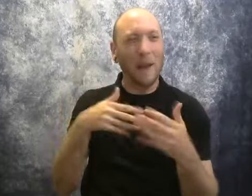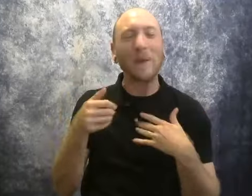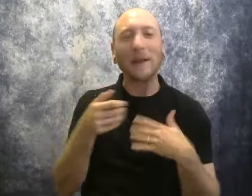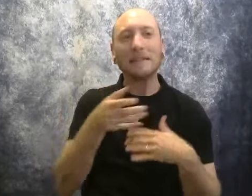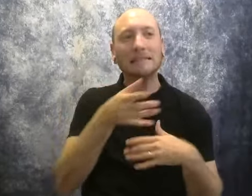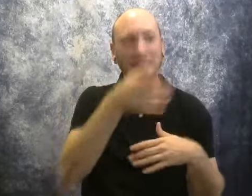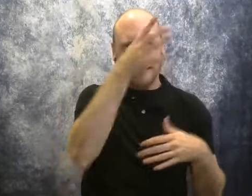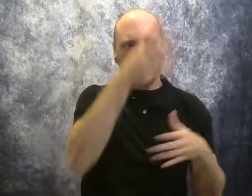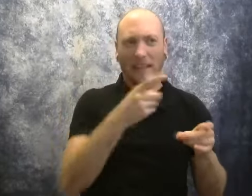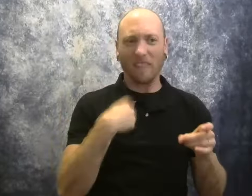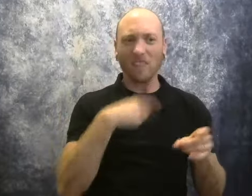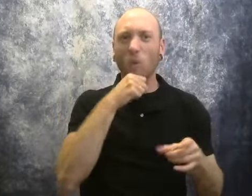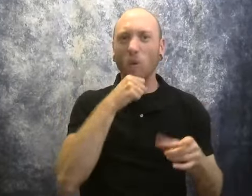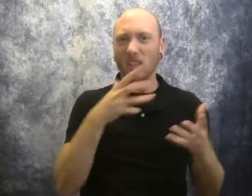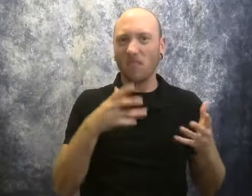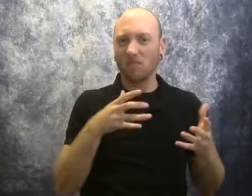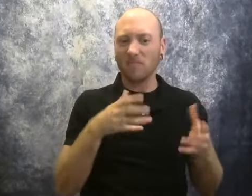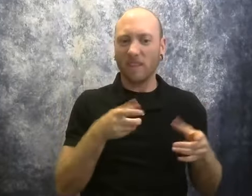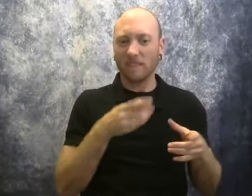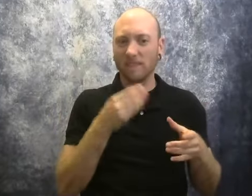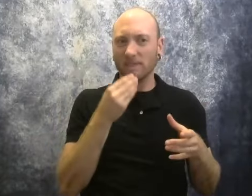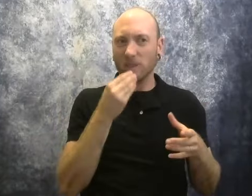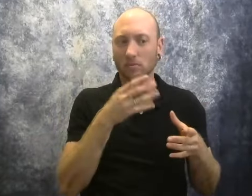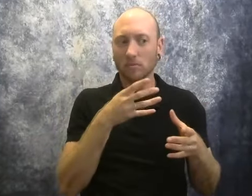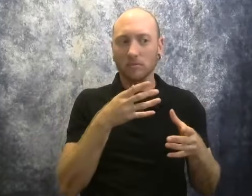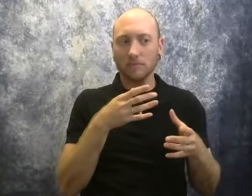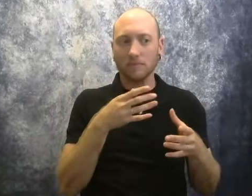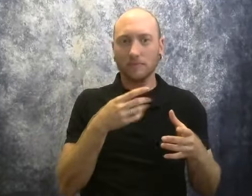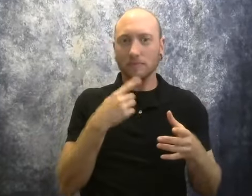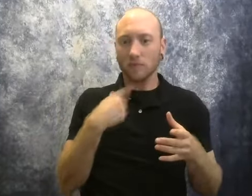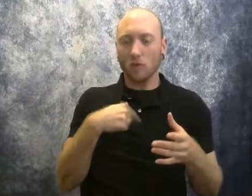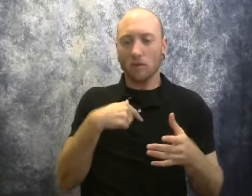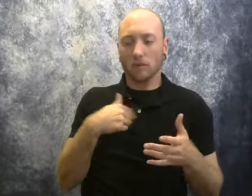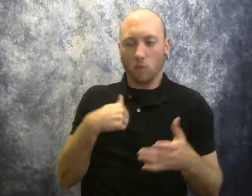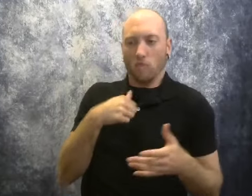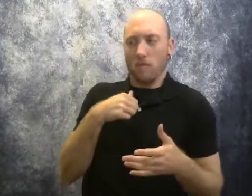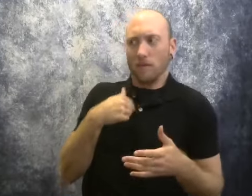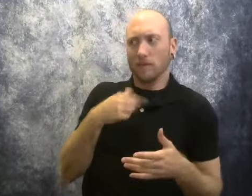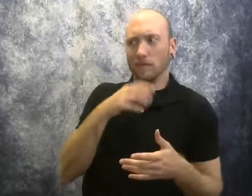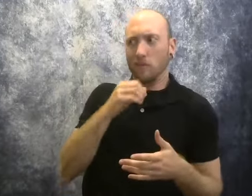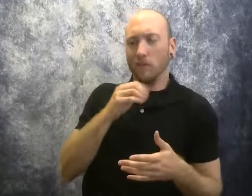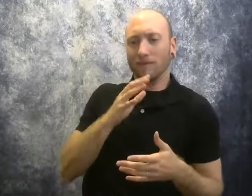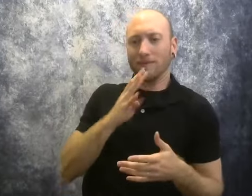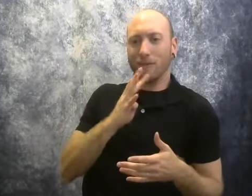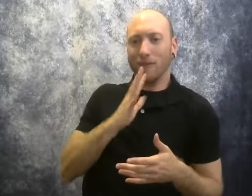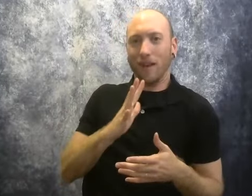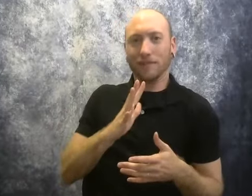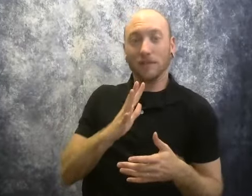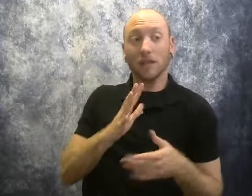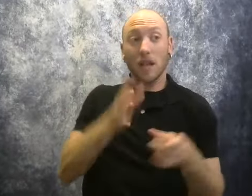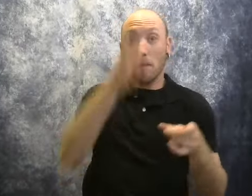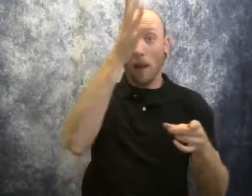and he handed us an orange each and said goodbye. And so my brother's 5 and I'm 4 years of age or whatever it was.